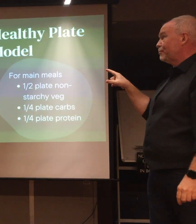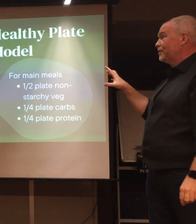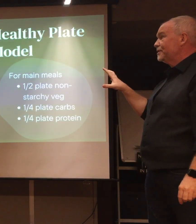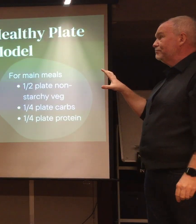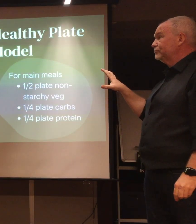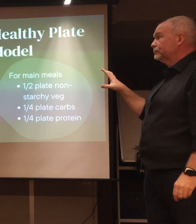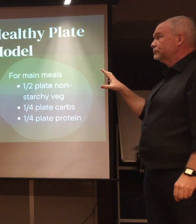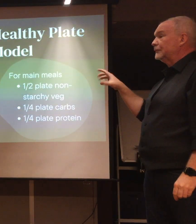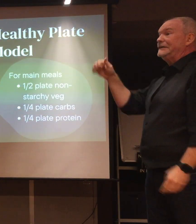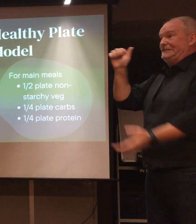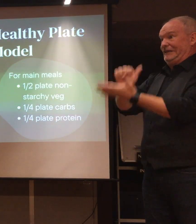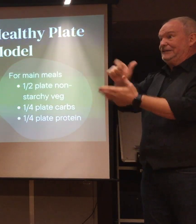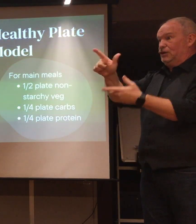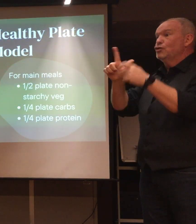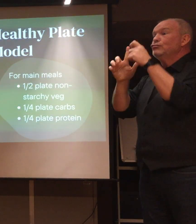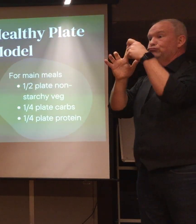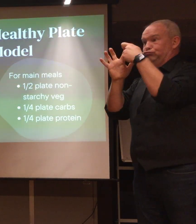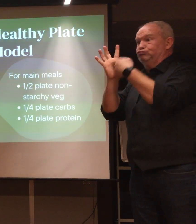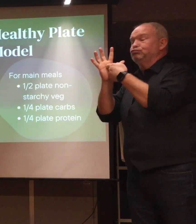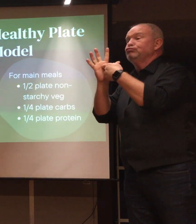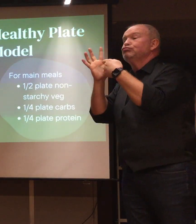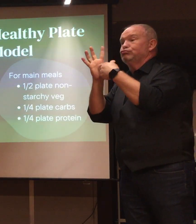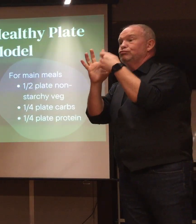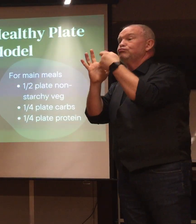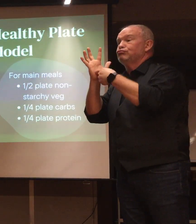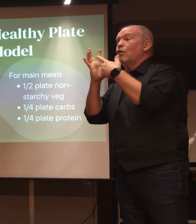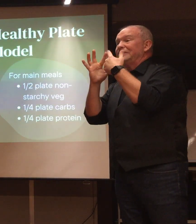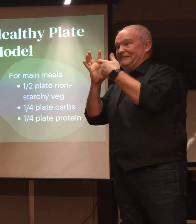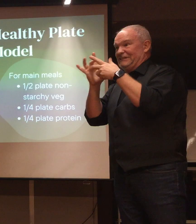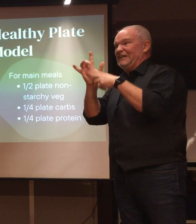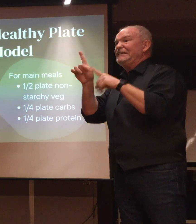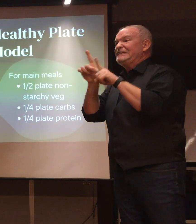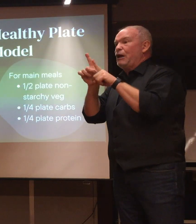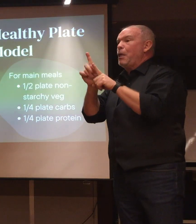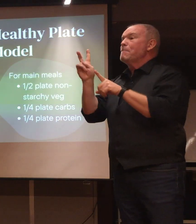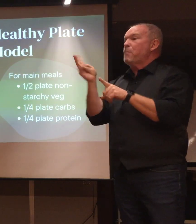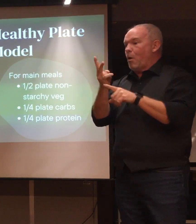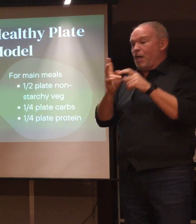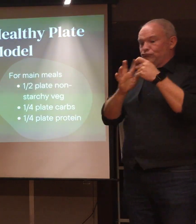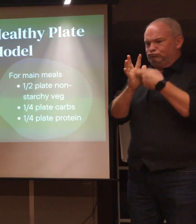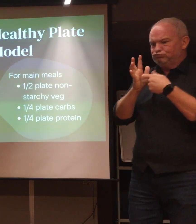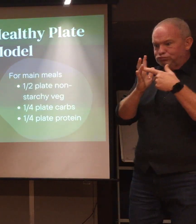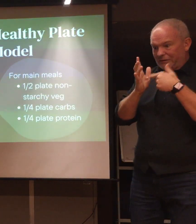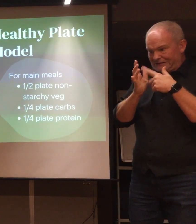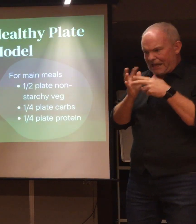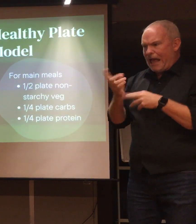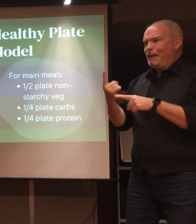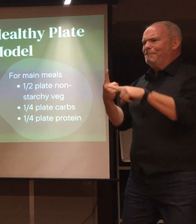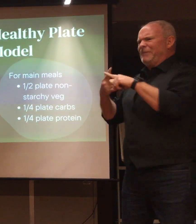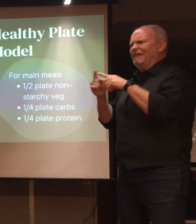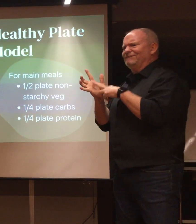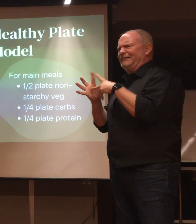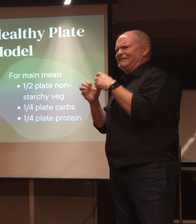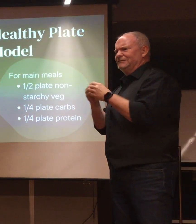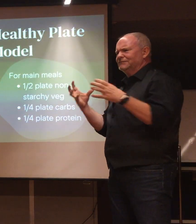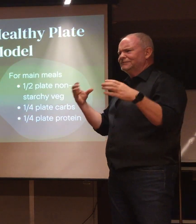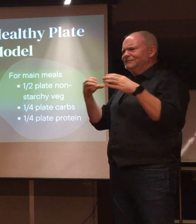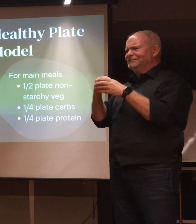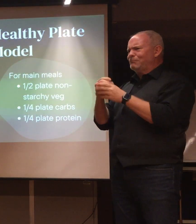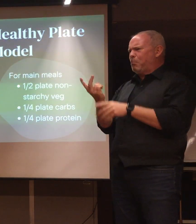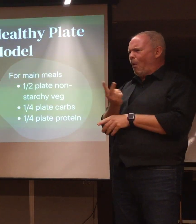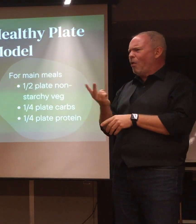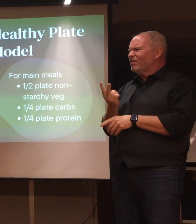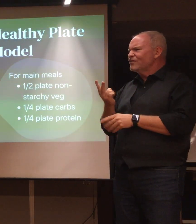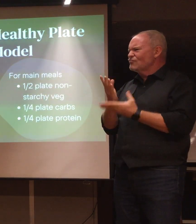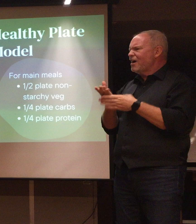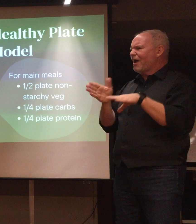So is that protein? Yeah. It's one of those ones which is both protein and vegetable. So it's kind